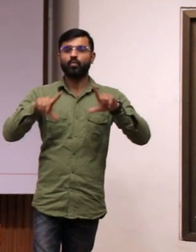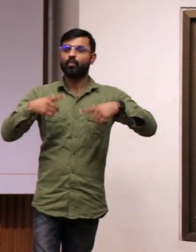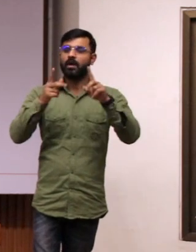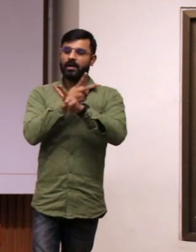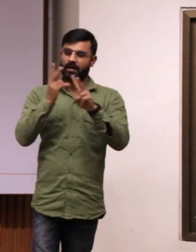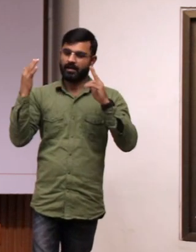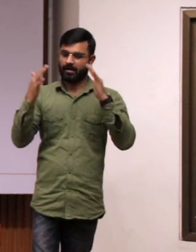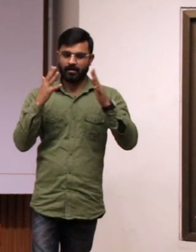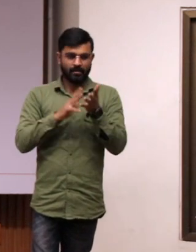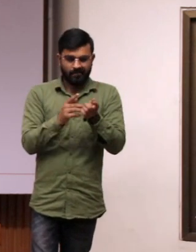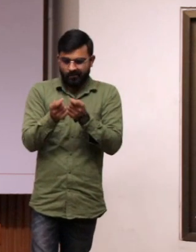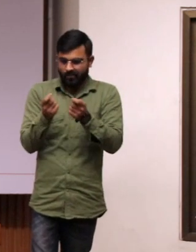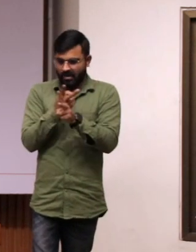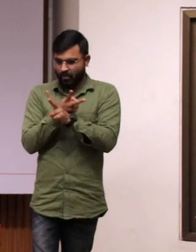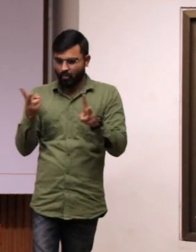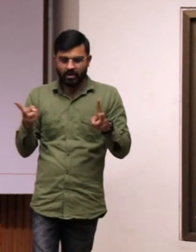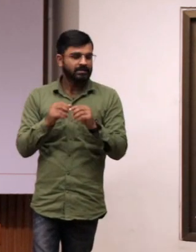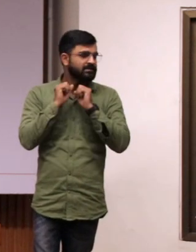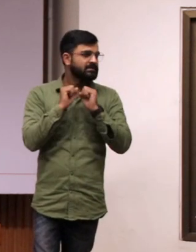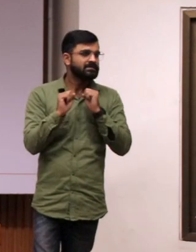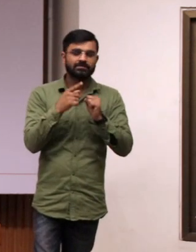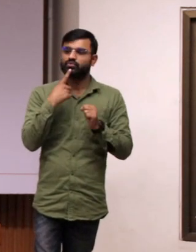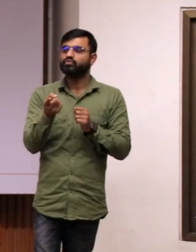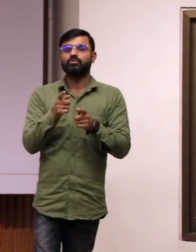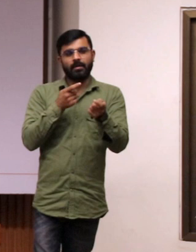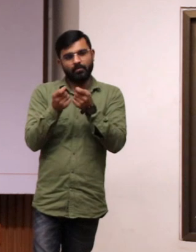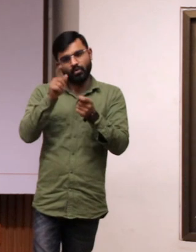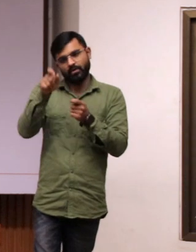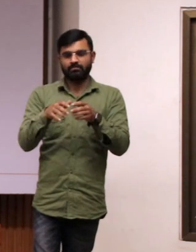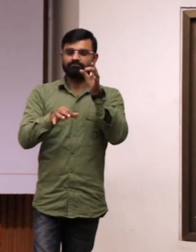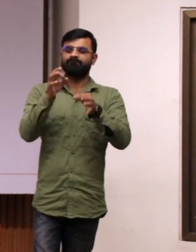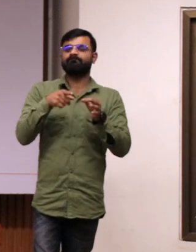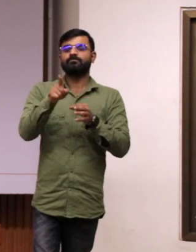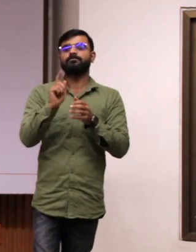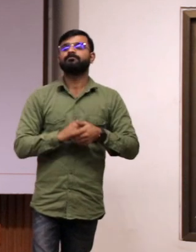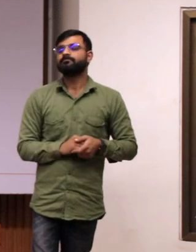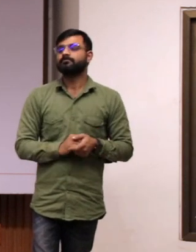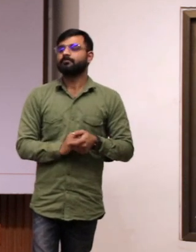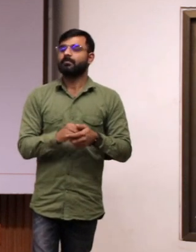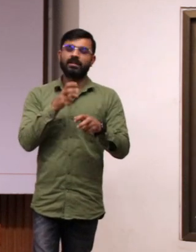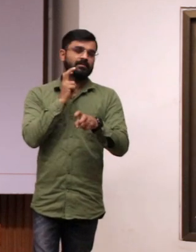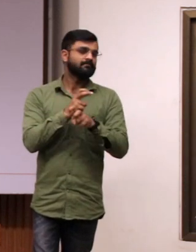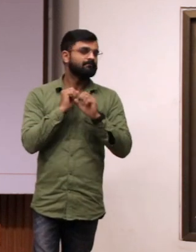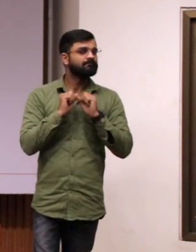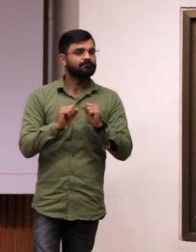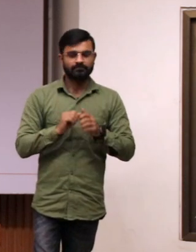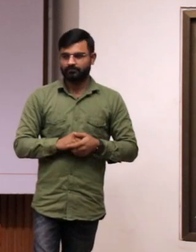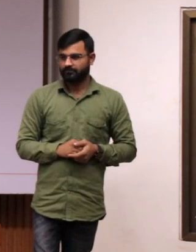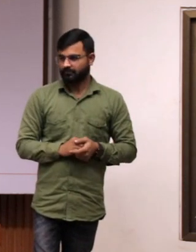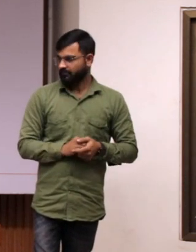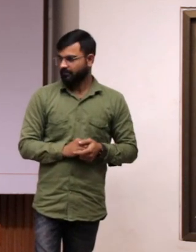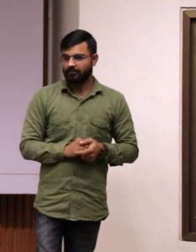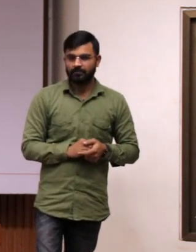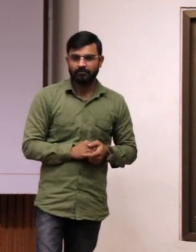comes, where monitoring become very, very difficult because you are the monitor, you are the judge. So there it become difficult.